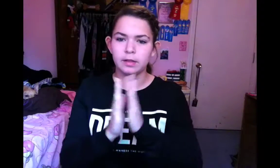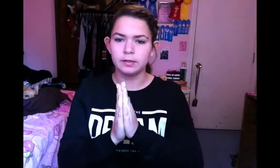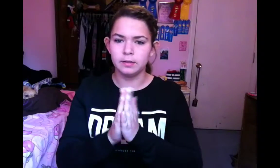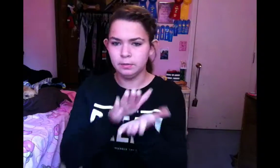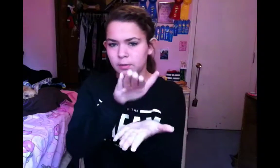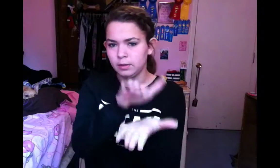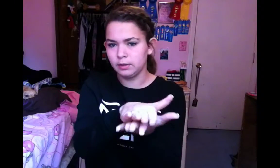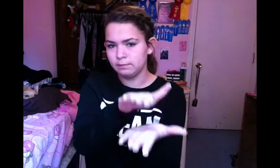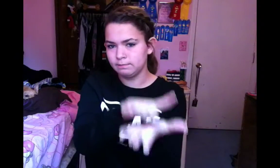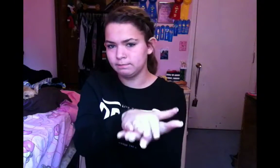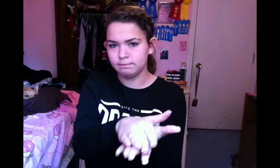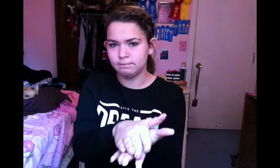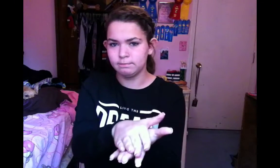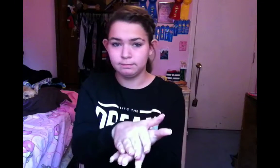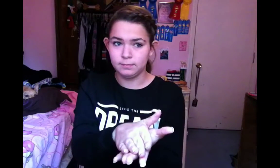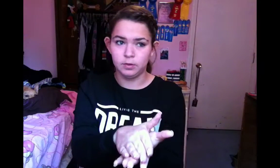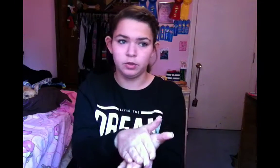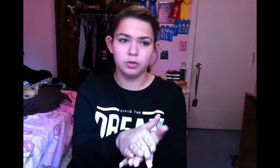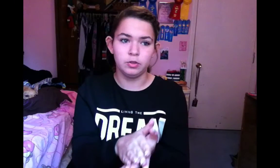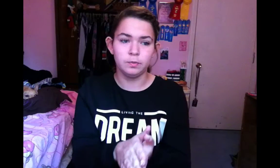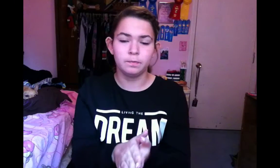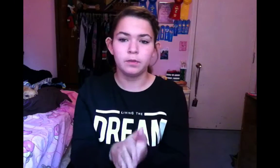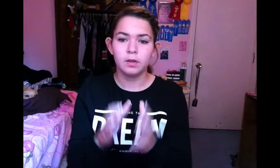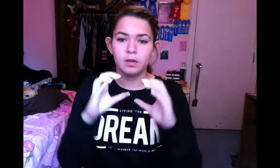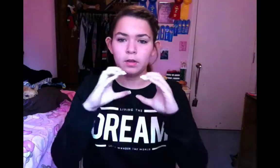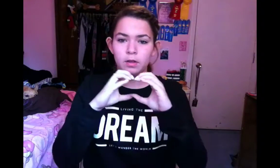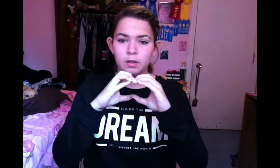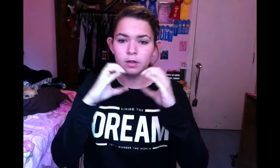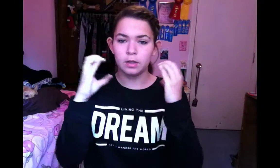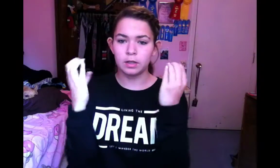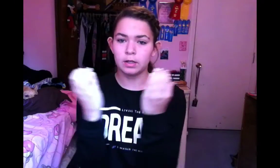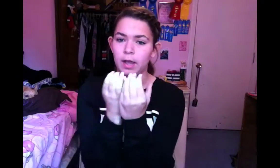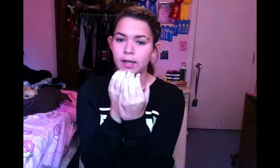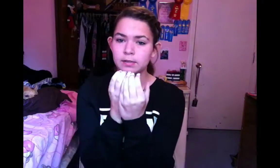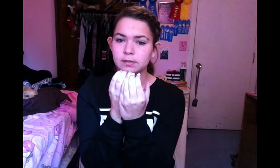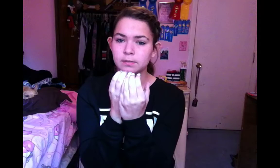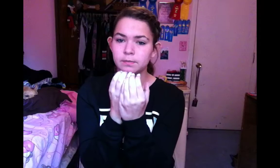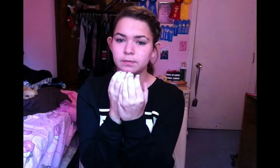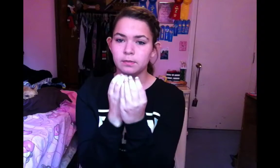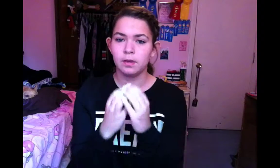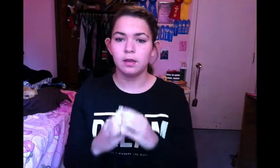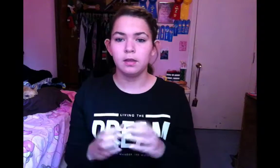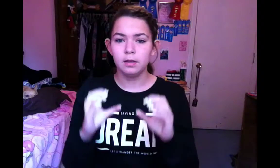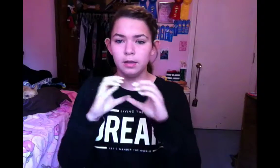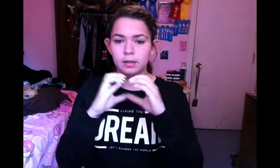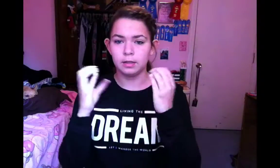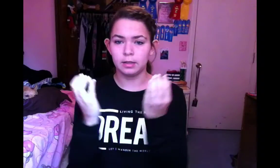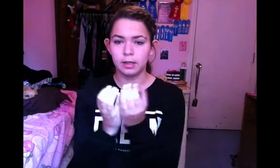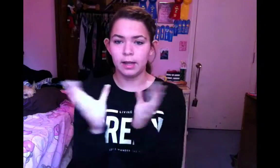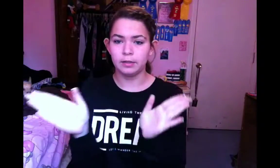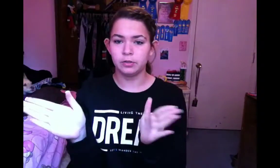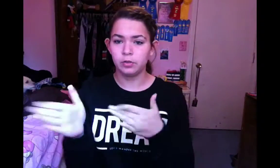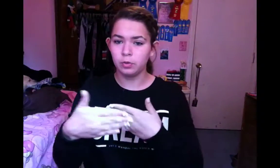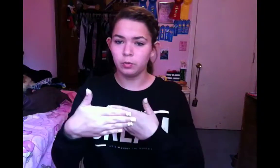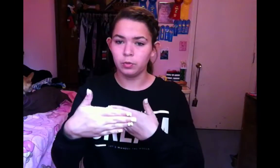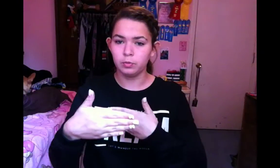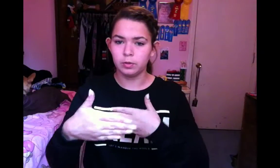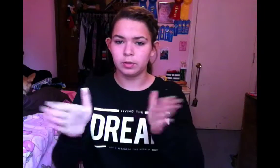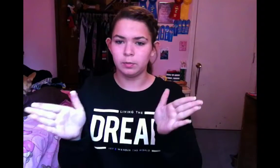Not like this, but like that's all you do. Class. And then classroom. Like you